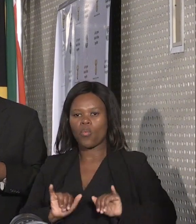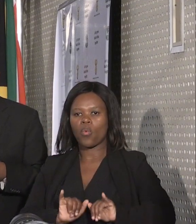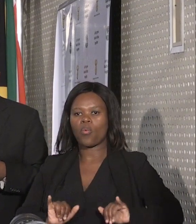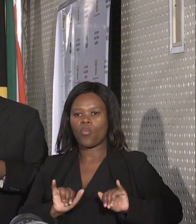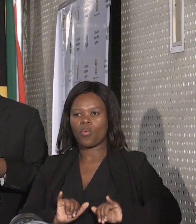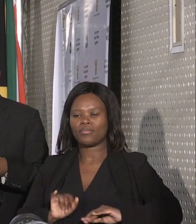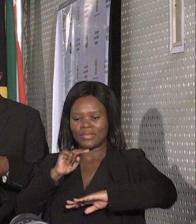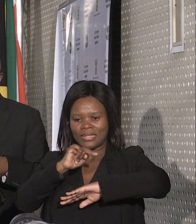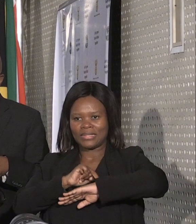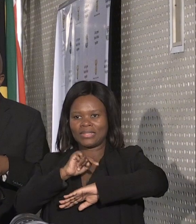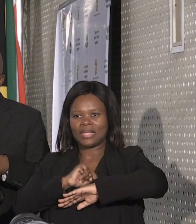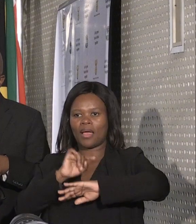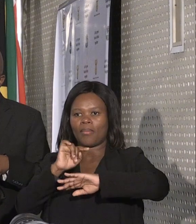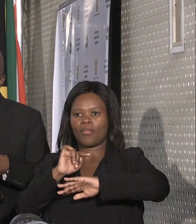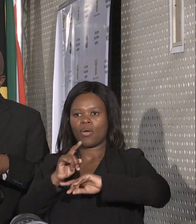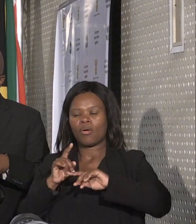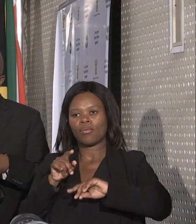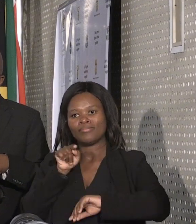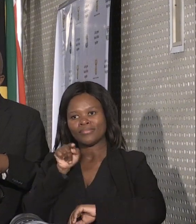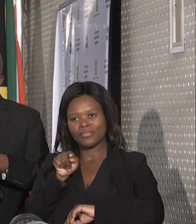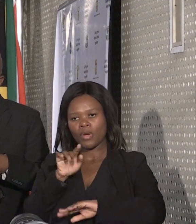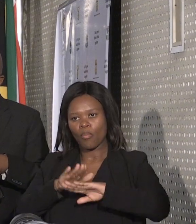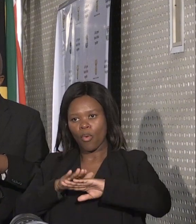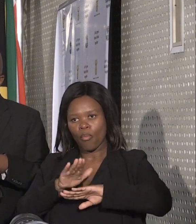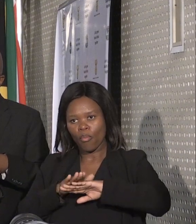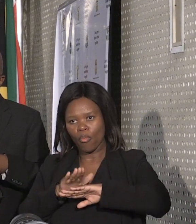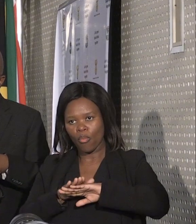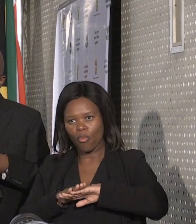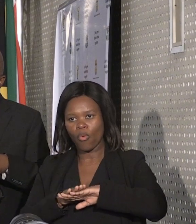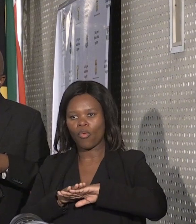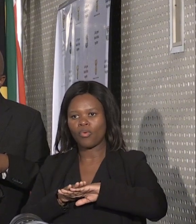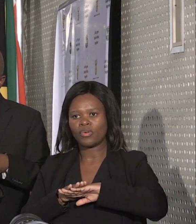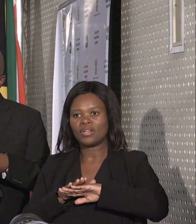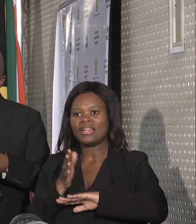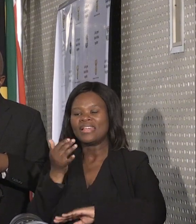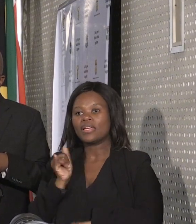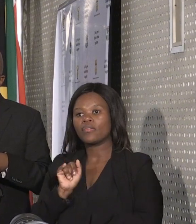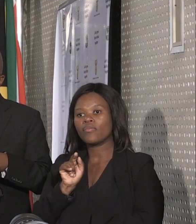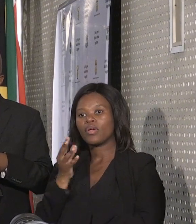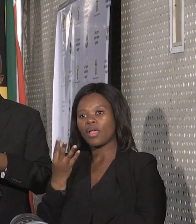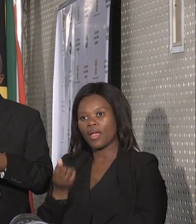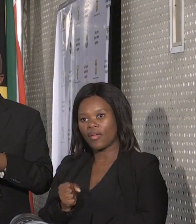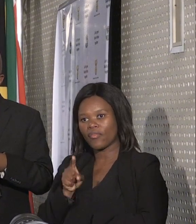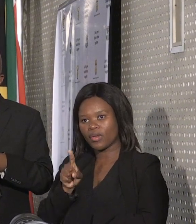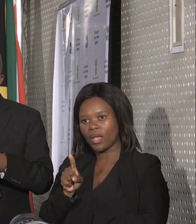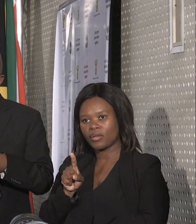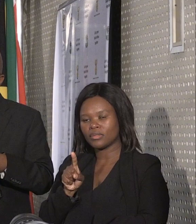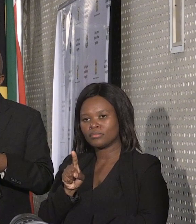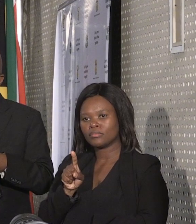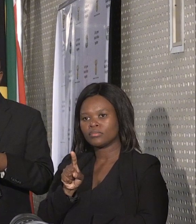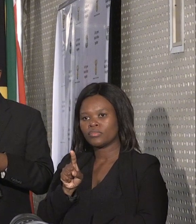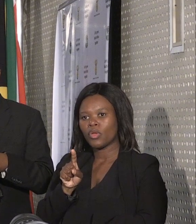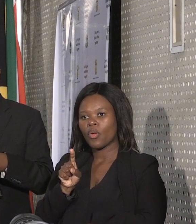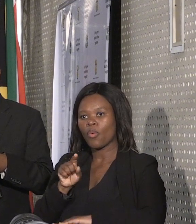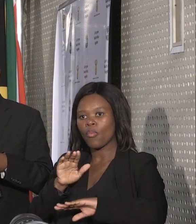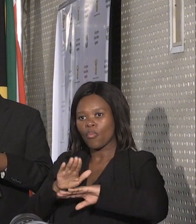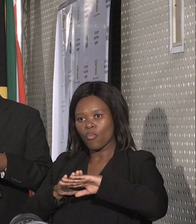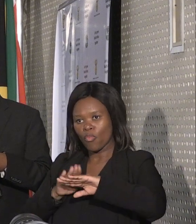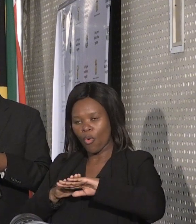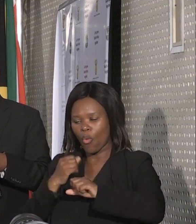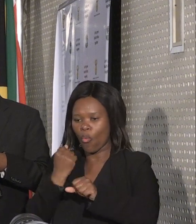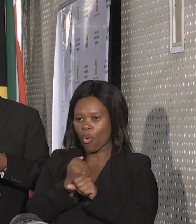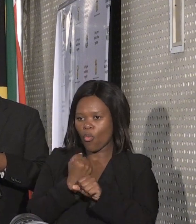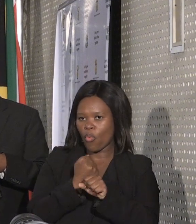time. You come with a more bulk, when you've got quite a significant amount of work